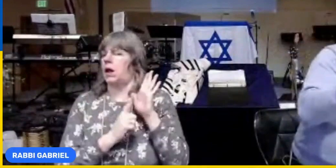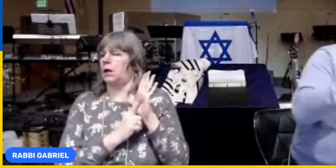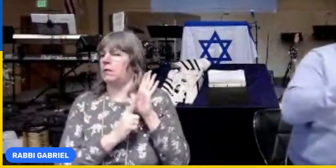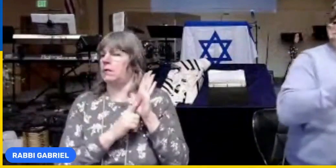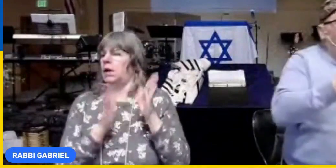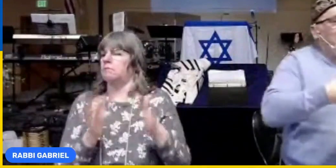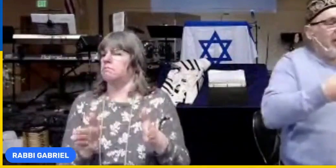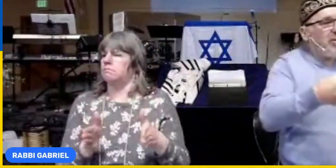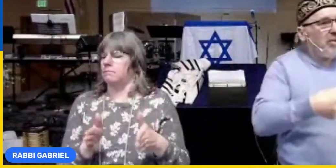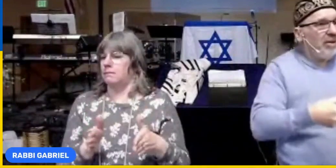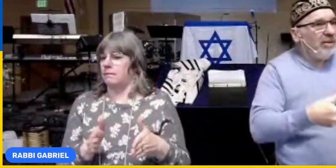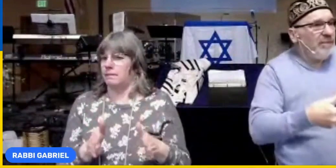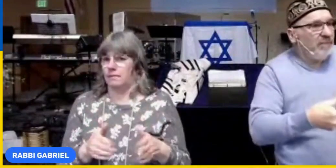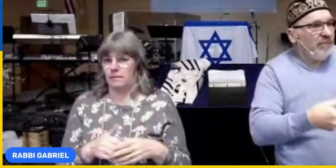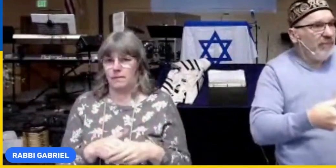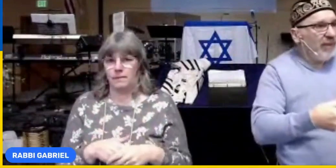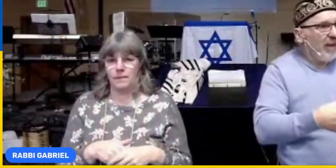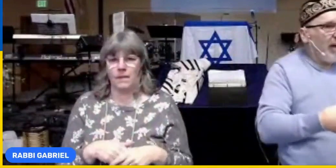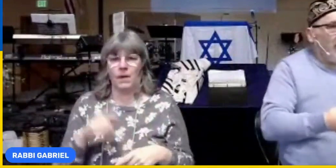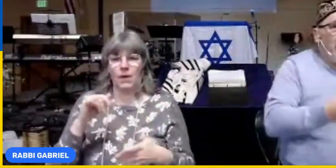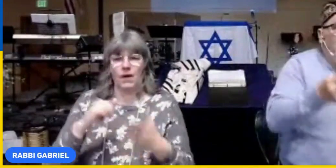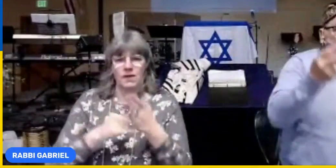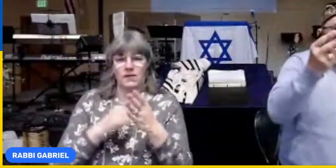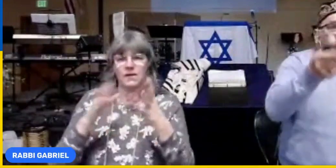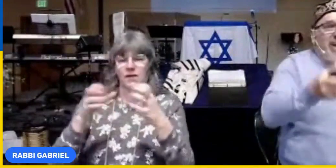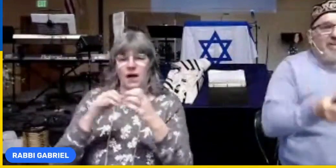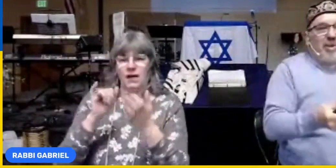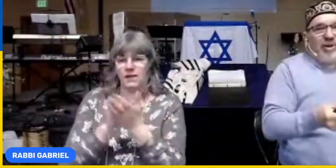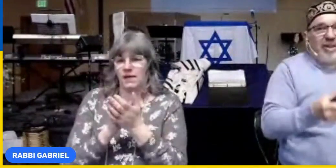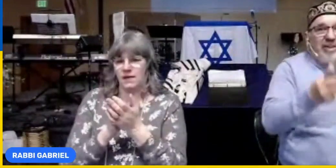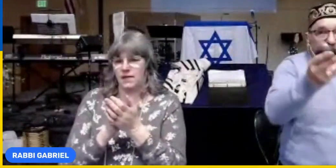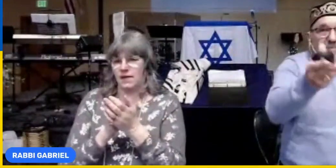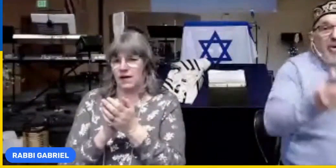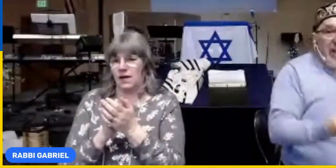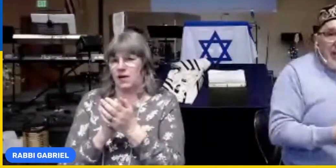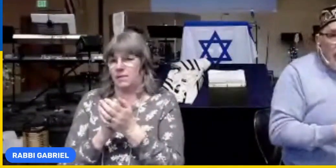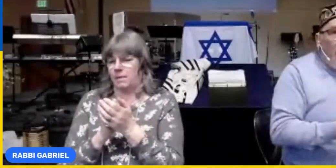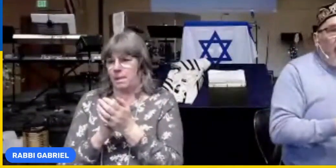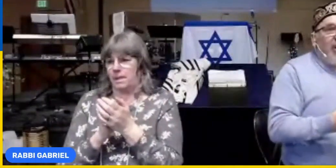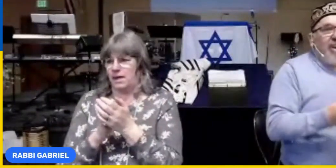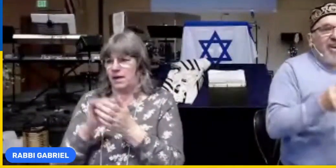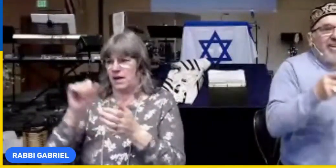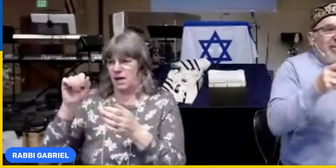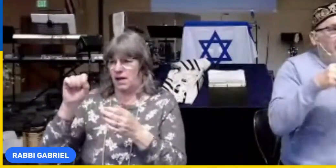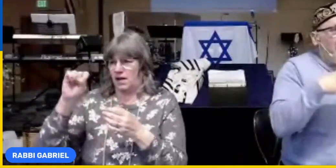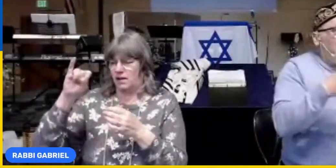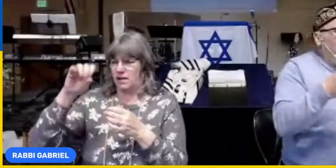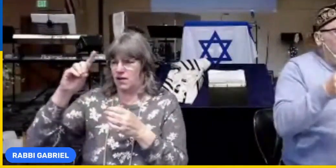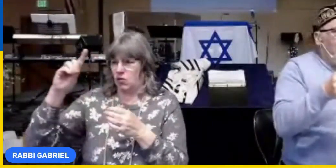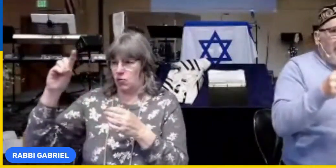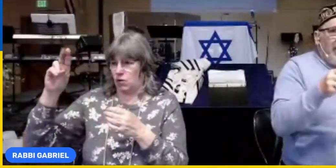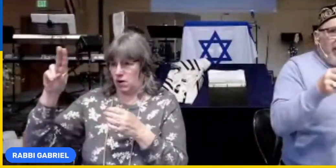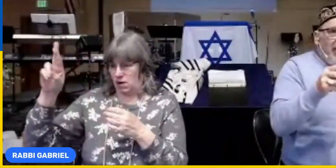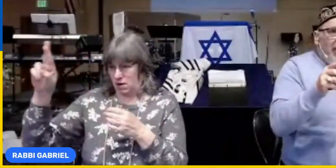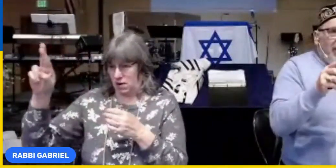You know, we just got this little sidur, and we have an advertisement on it. And this morning I saw